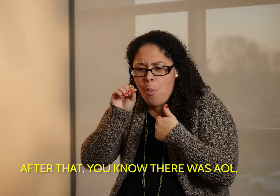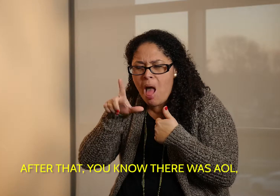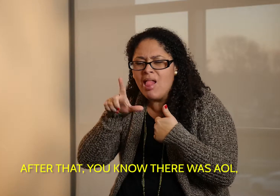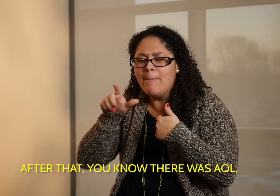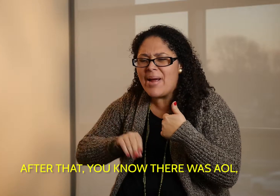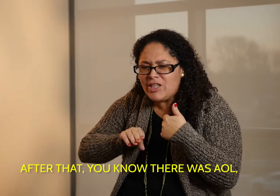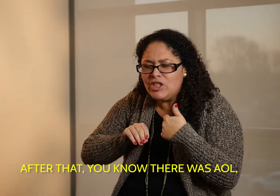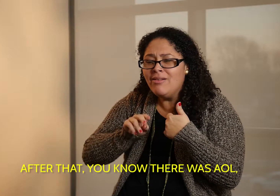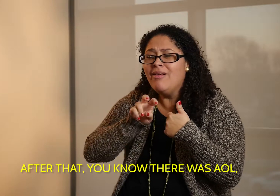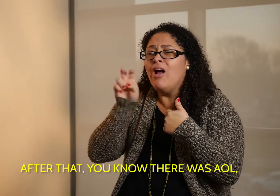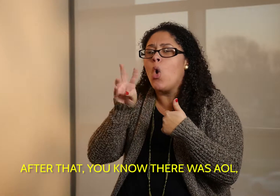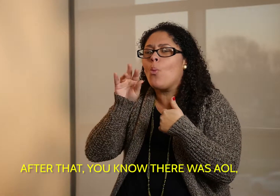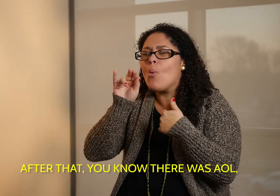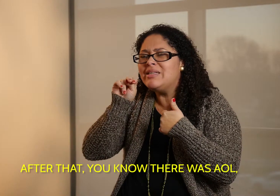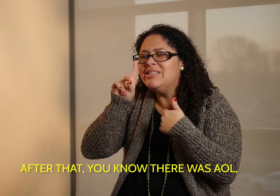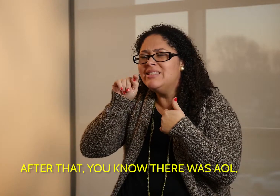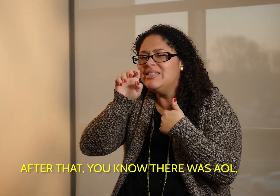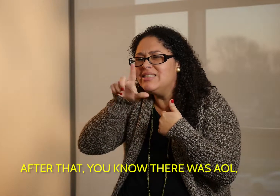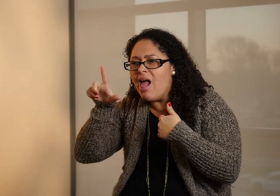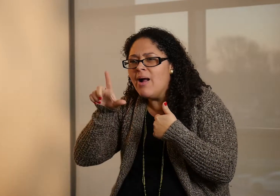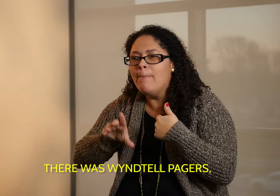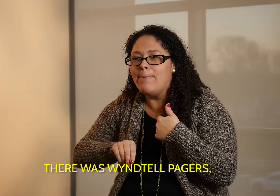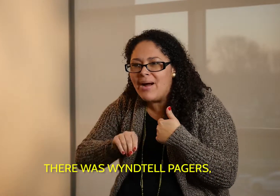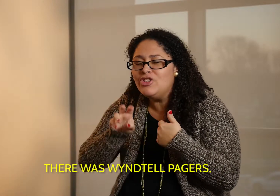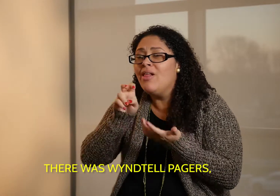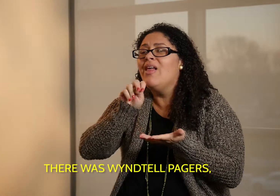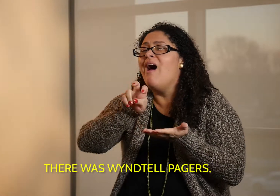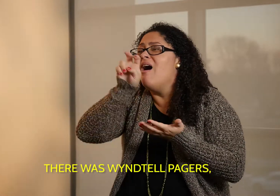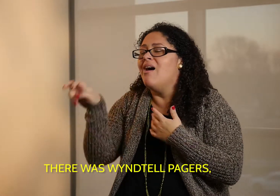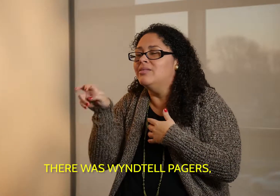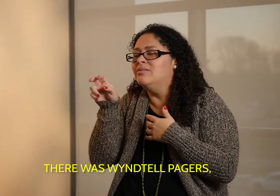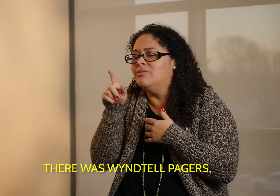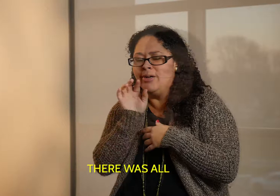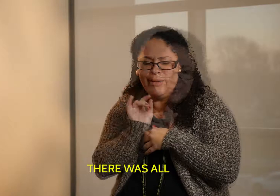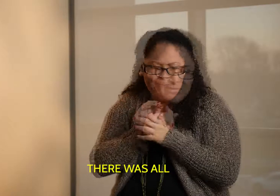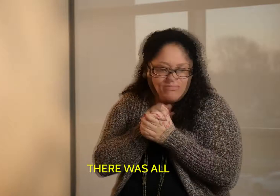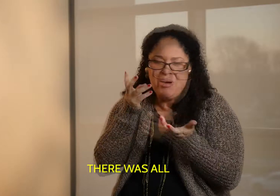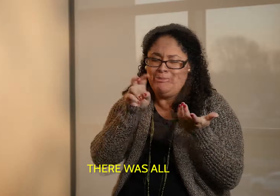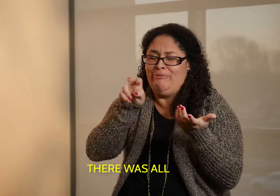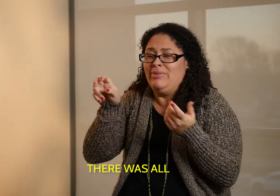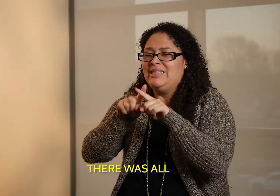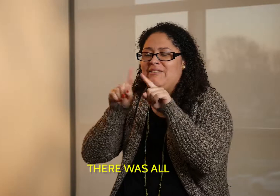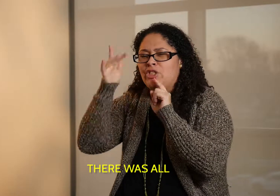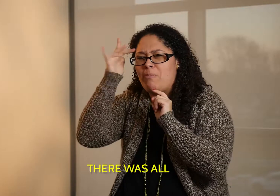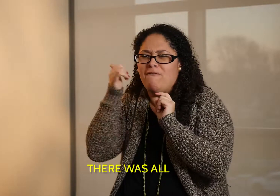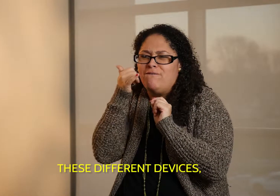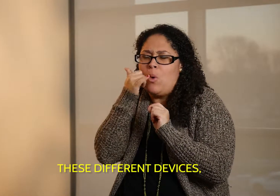After that, then, you know, there was AOL, there was Wintel pagers, there was all these different